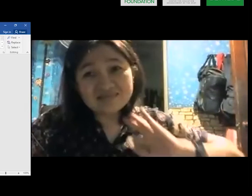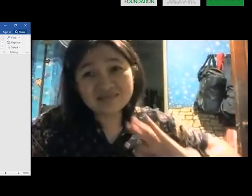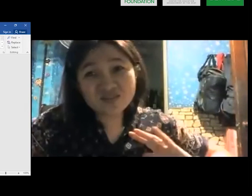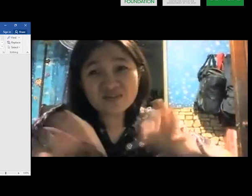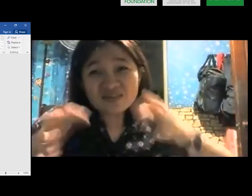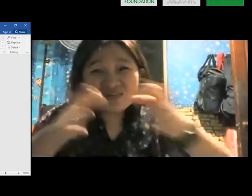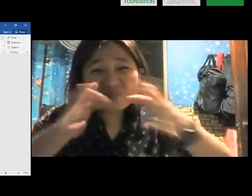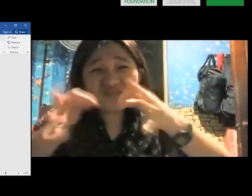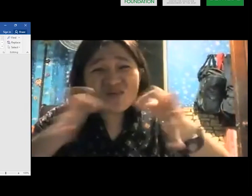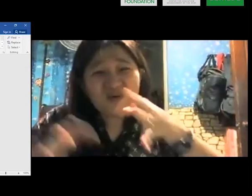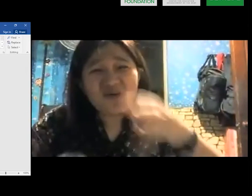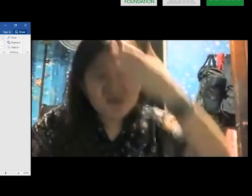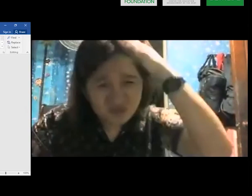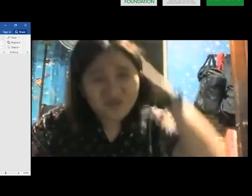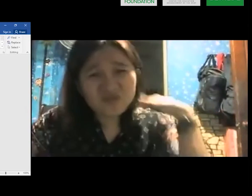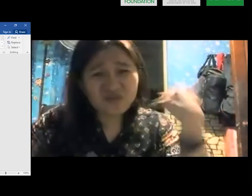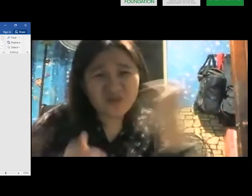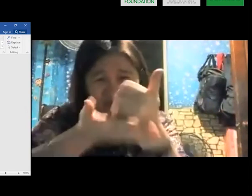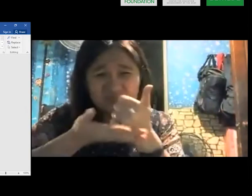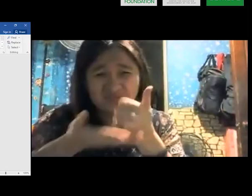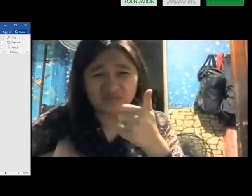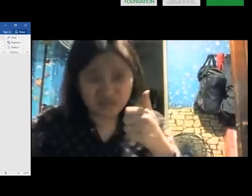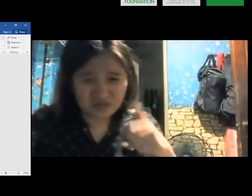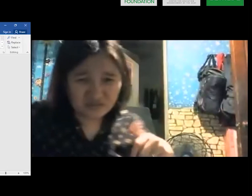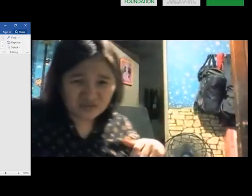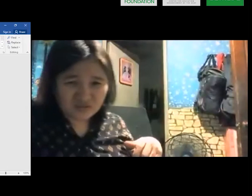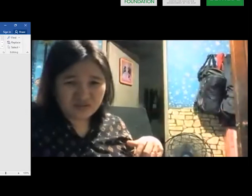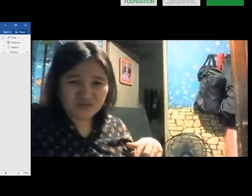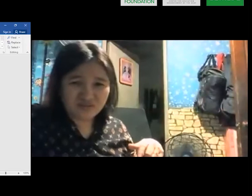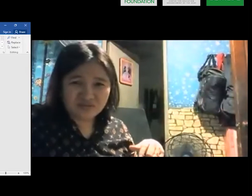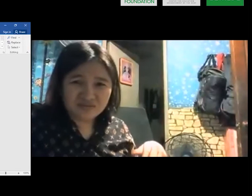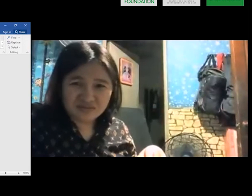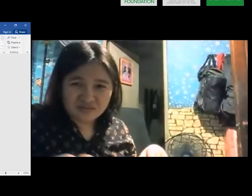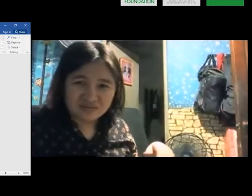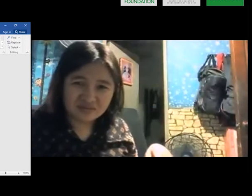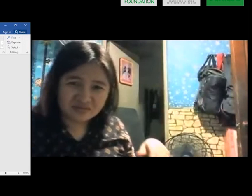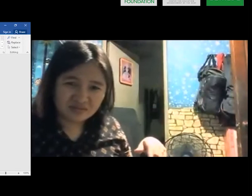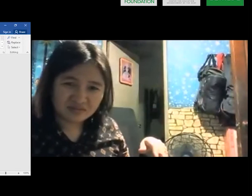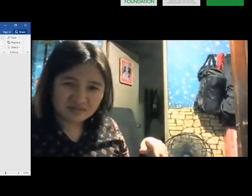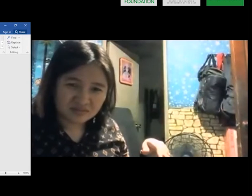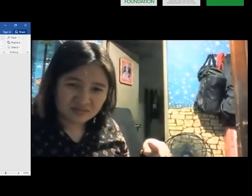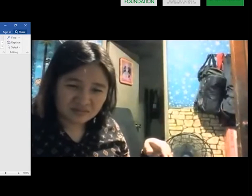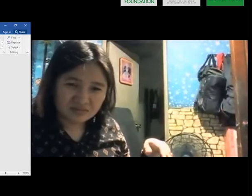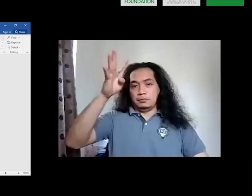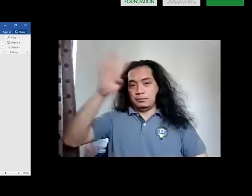Peebs, do you want to say something? Maybe you can explain it to us, then help us out.